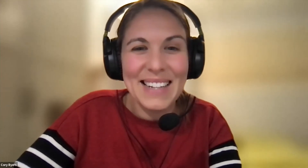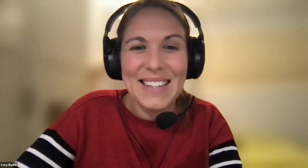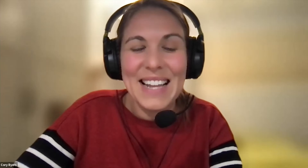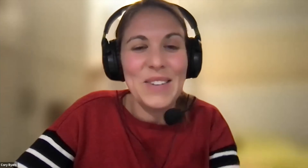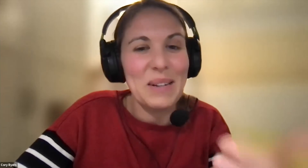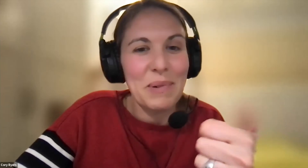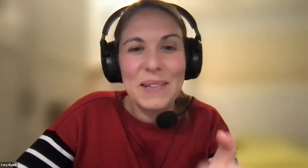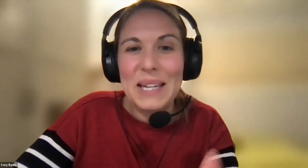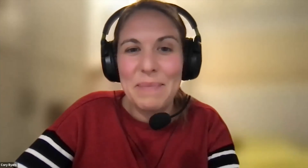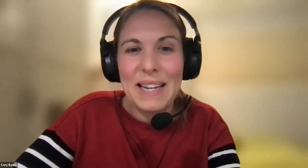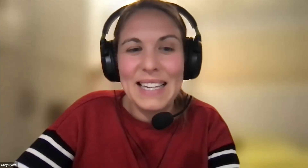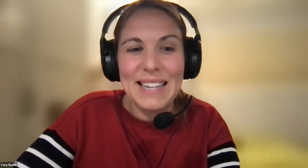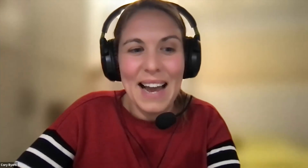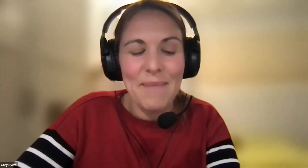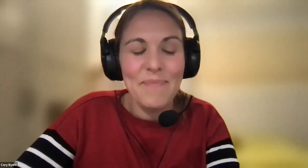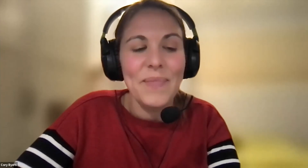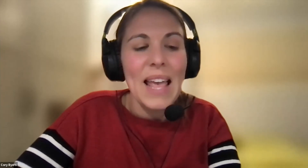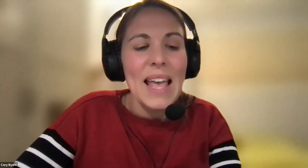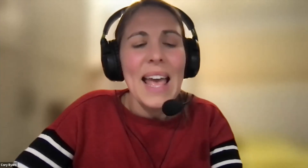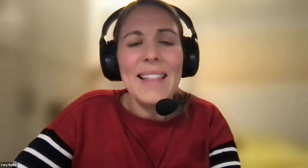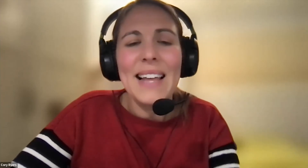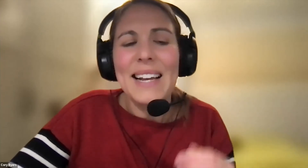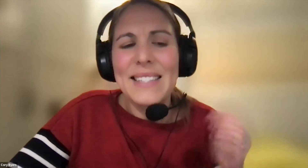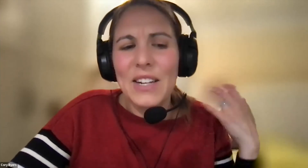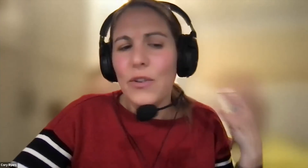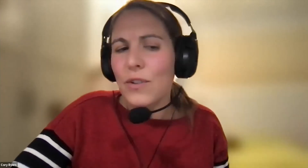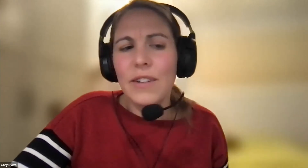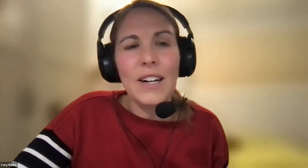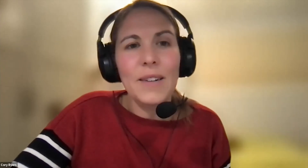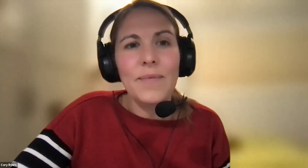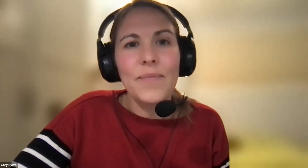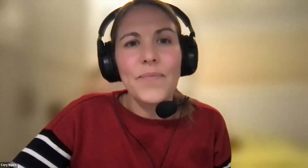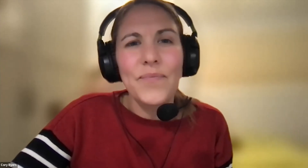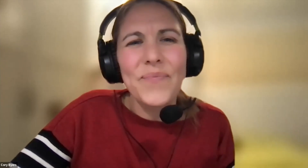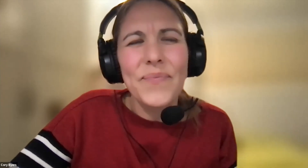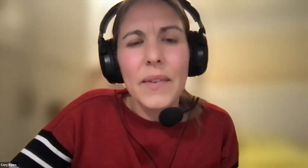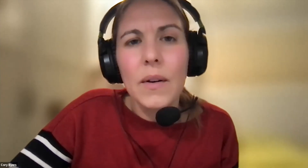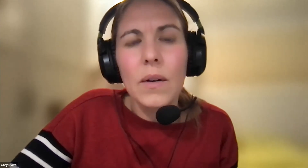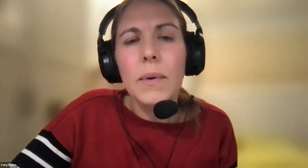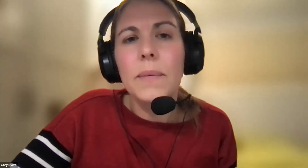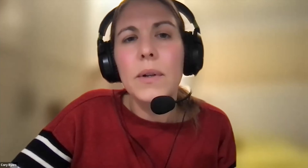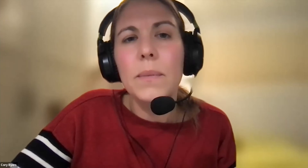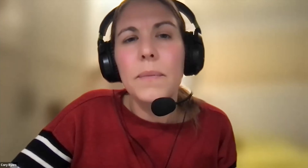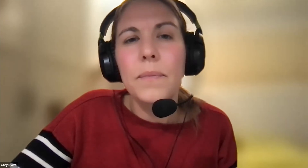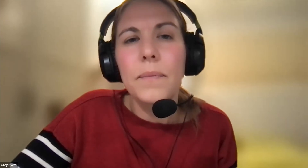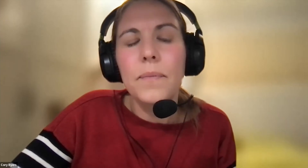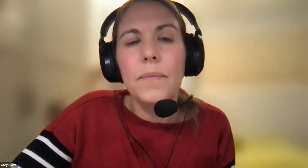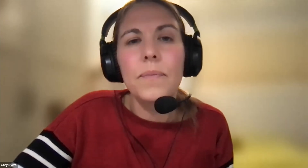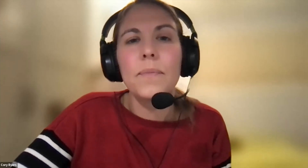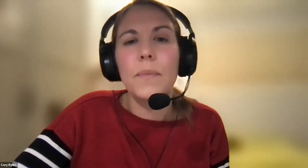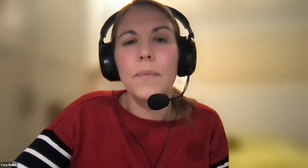recommend it. And you can pull it up anytime. And like I said earlier, una pregunta, Guadalupe,